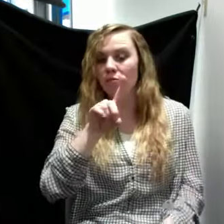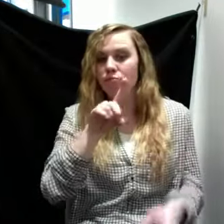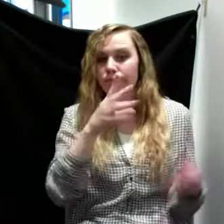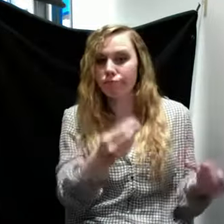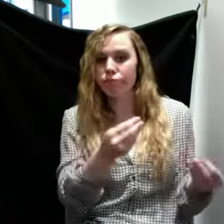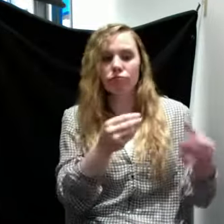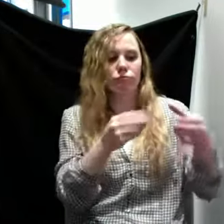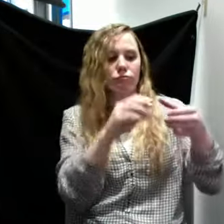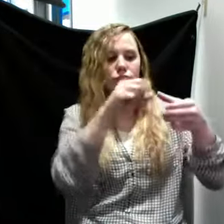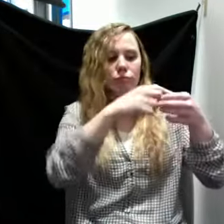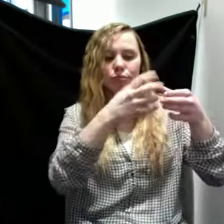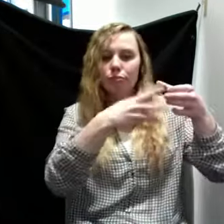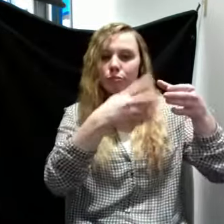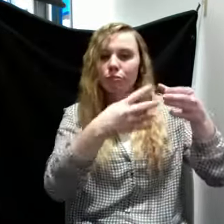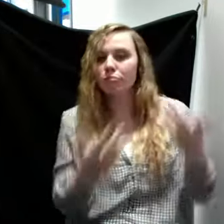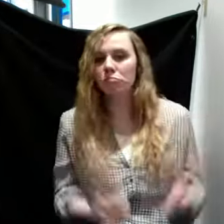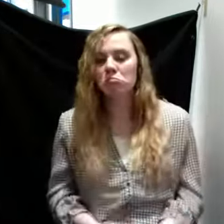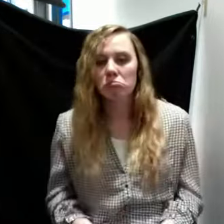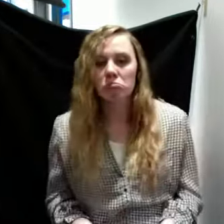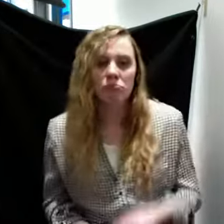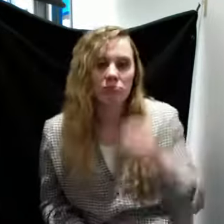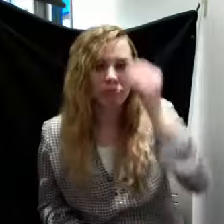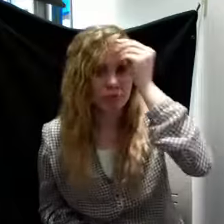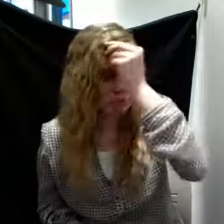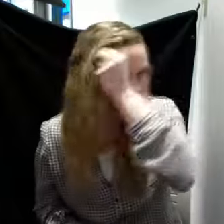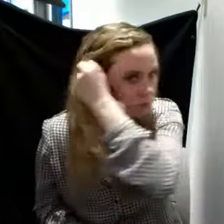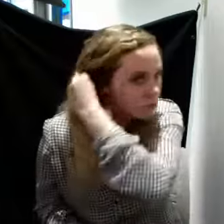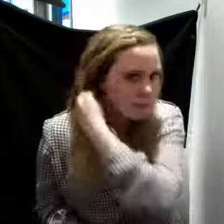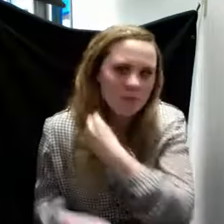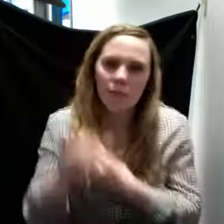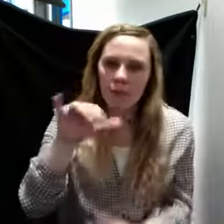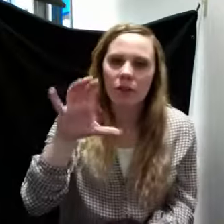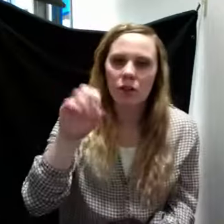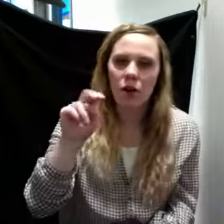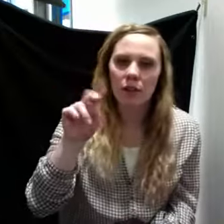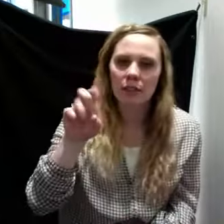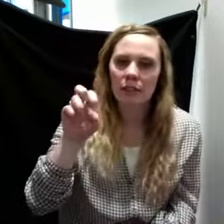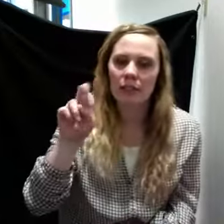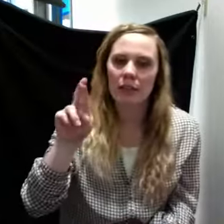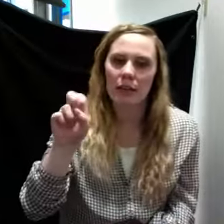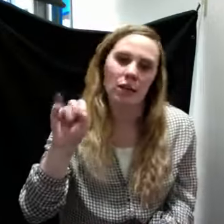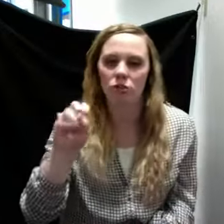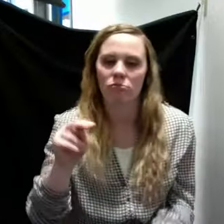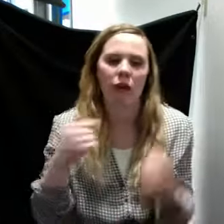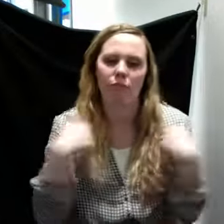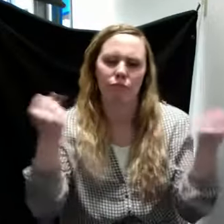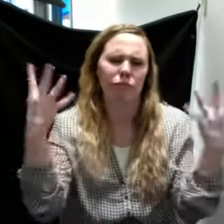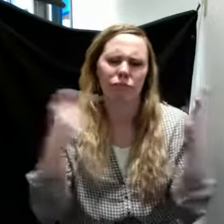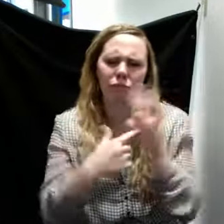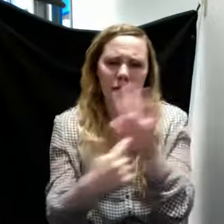cools and turns to water and collects on the outside of the Pepsi. That's condensation. There are 100 examples. Everybody got this? We'll talk